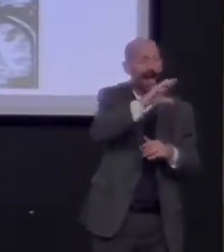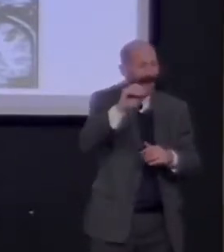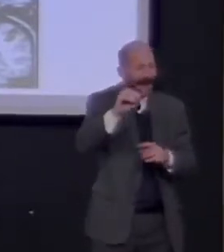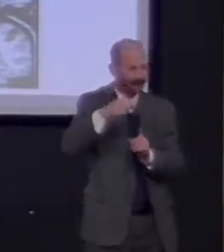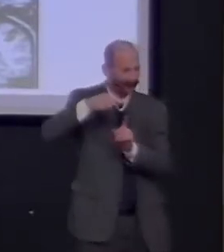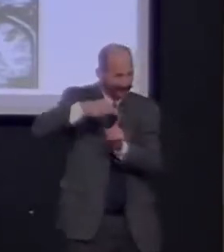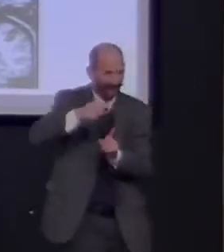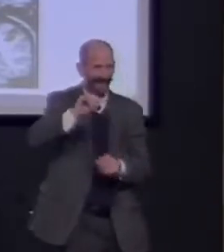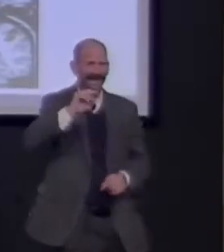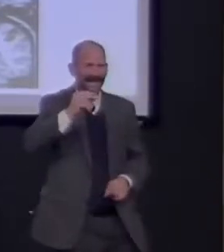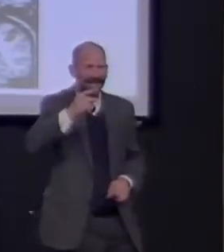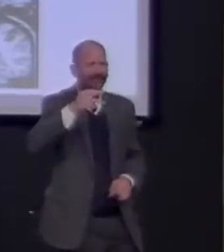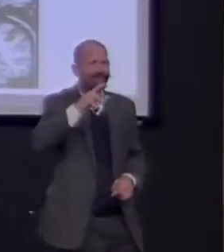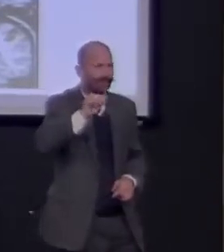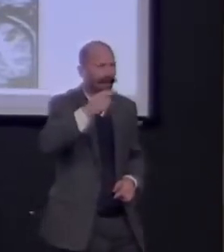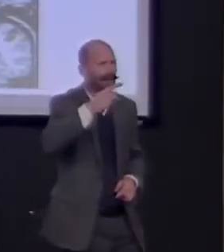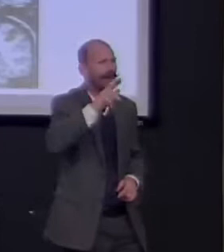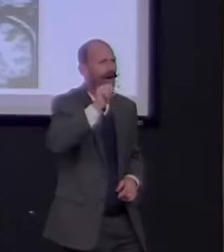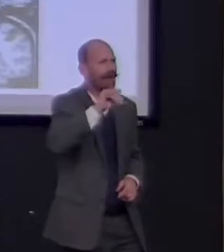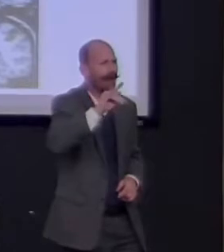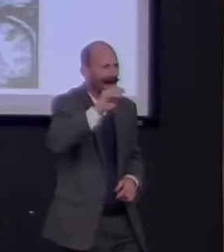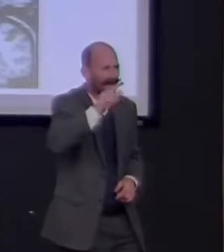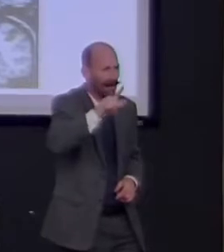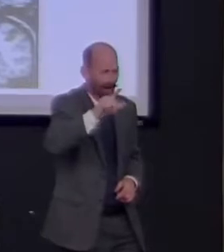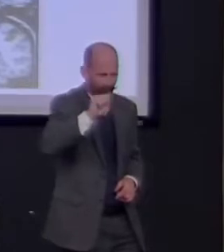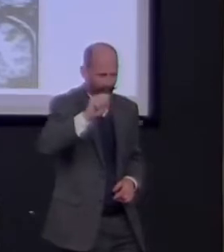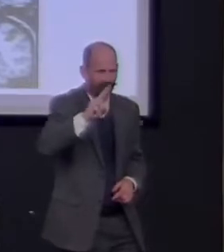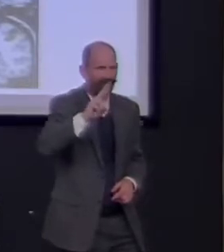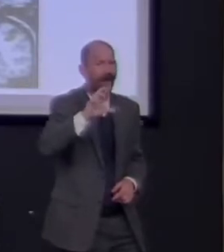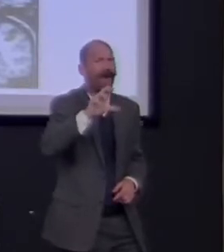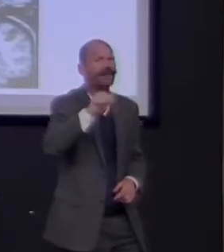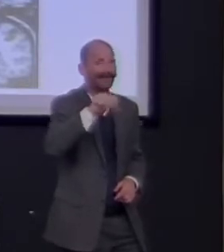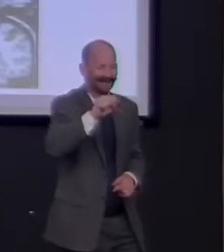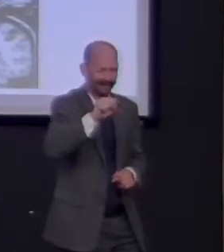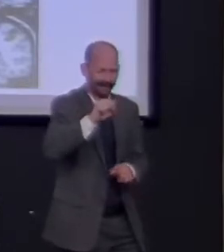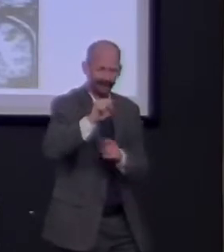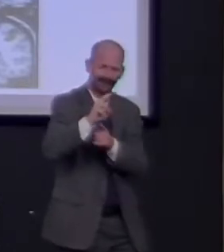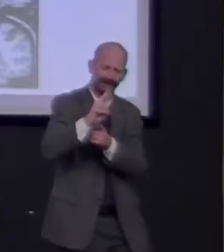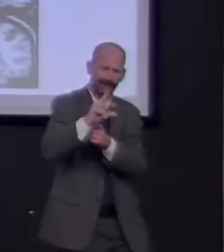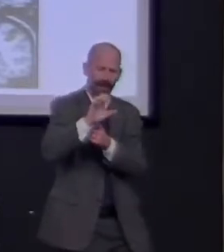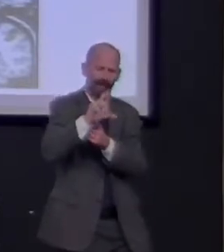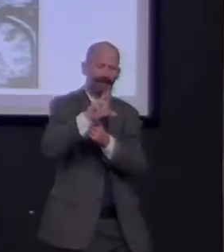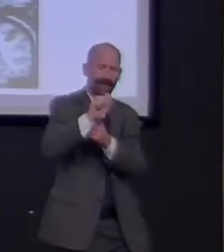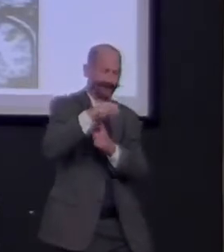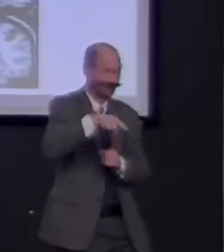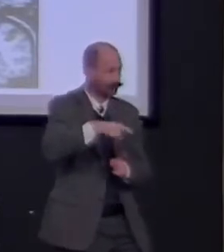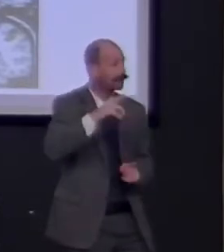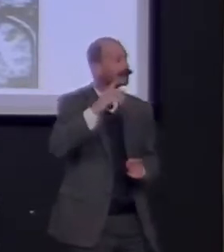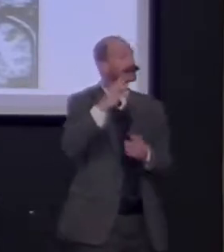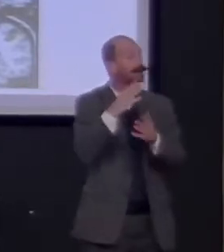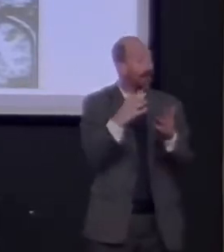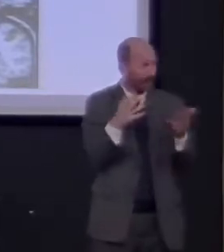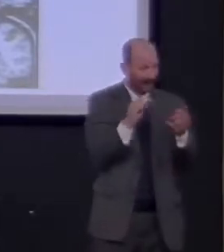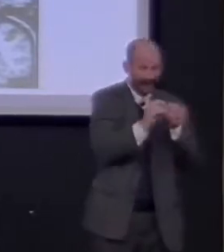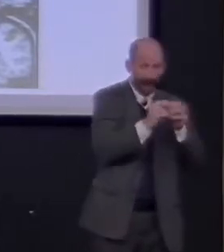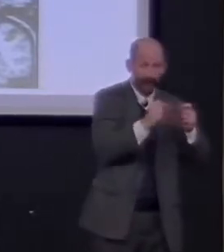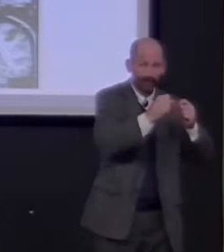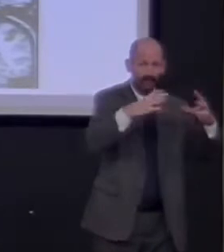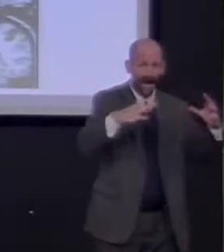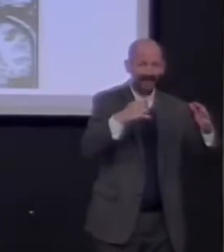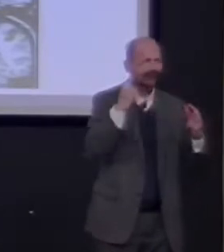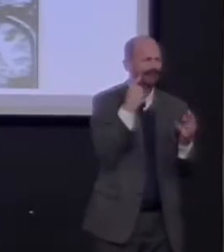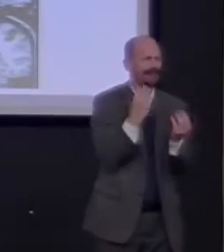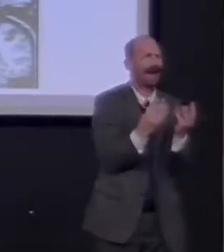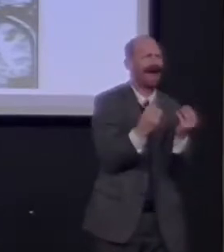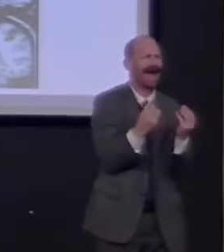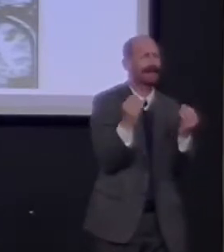sulcus, that respond more to the number change than the shape change in both adults and children, particularly in the right